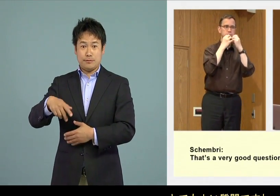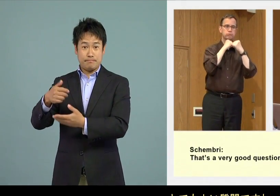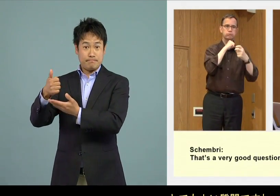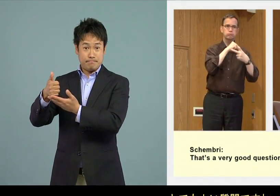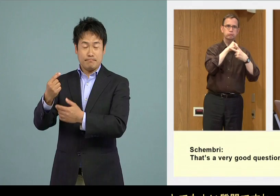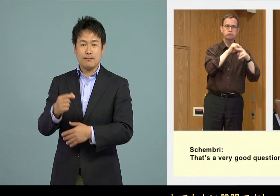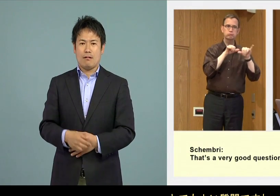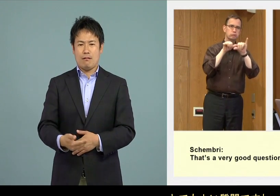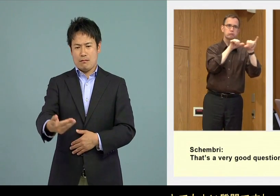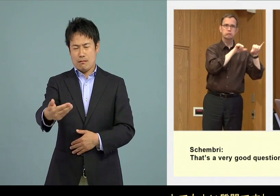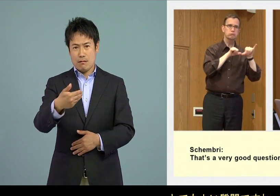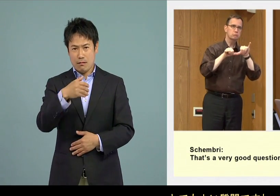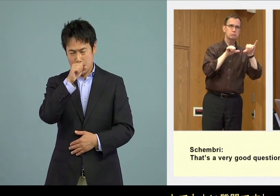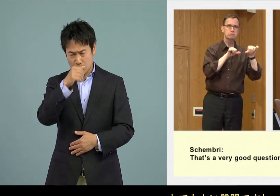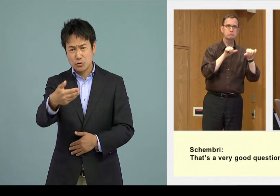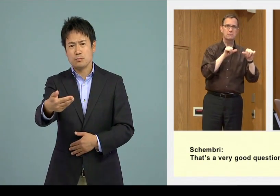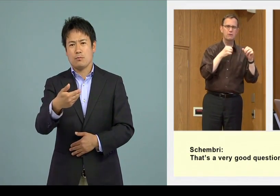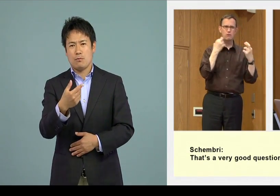That's a good question.